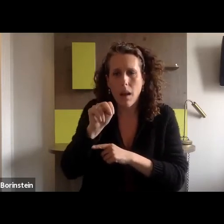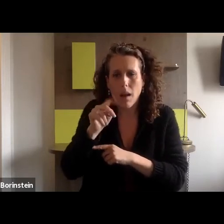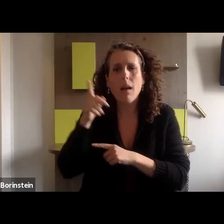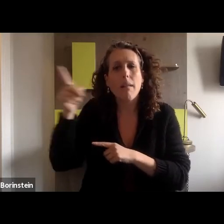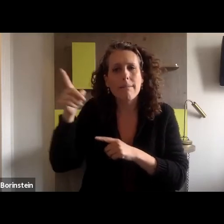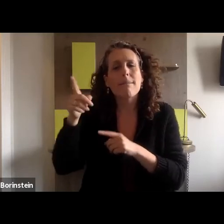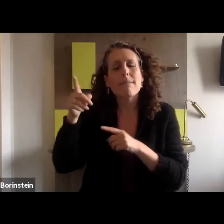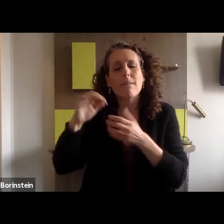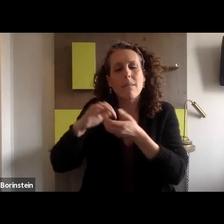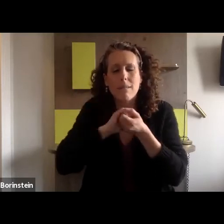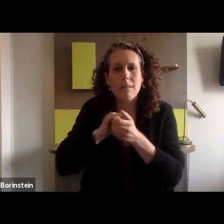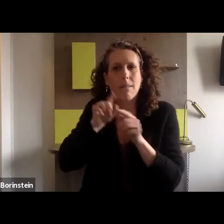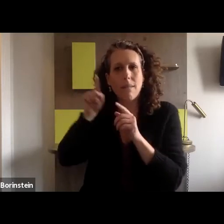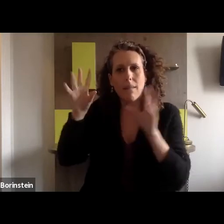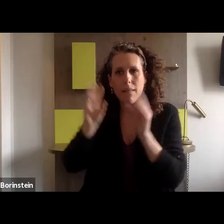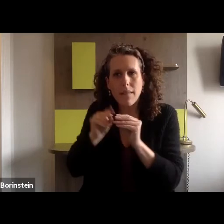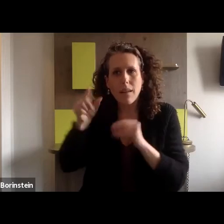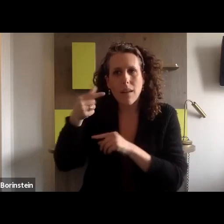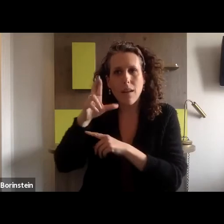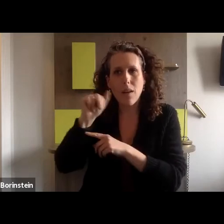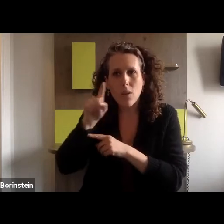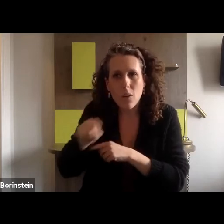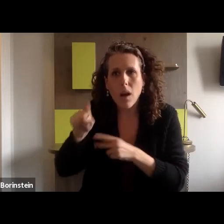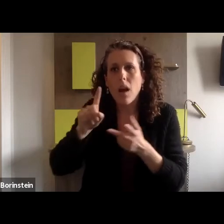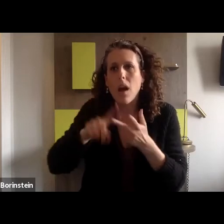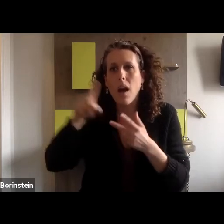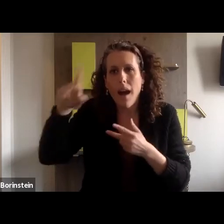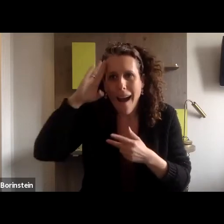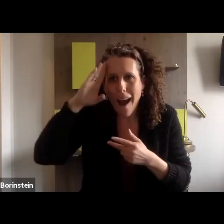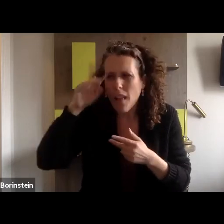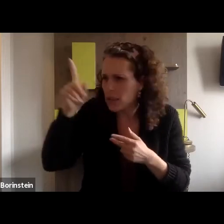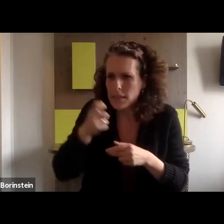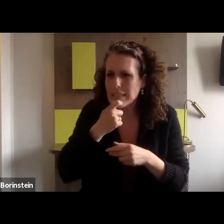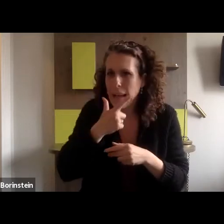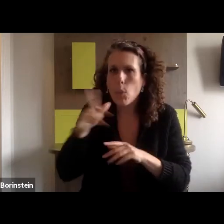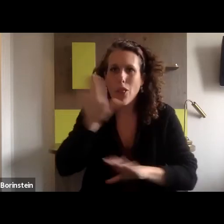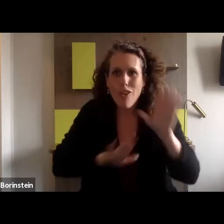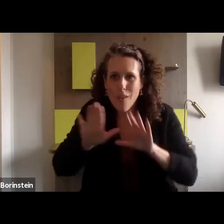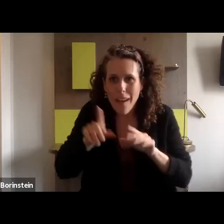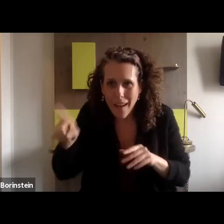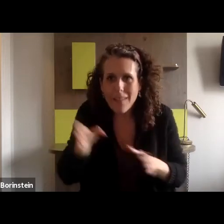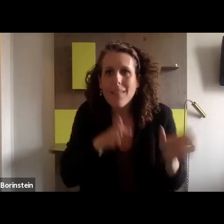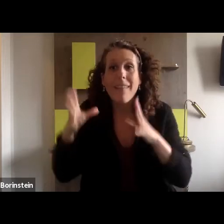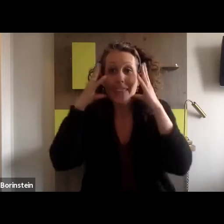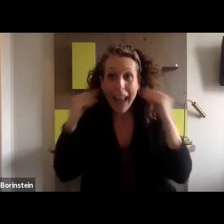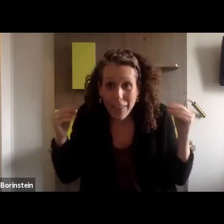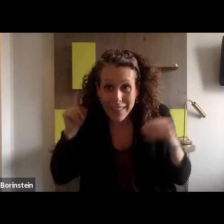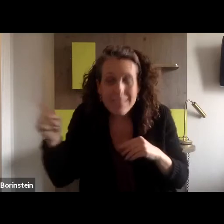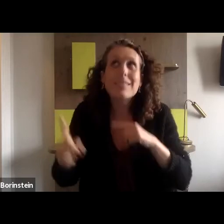in Berlin, Ireland, in Dublin, and the Netherlands and Switzerland.